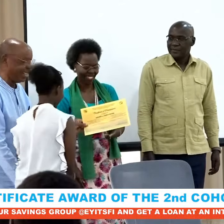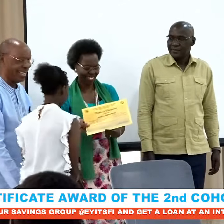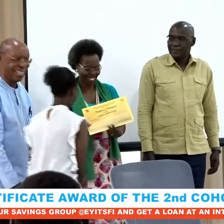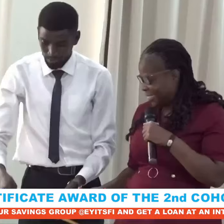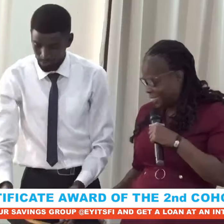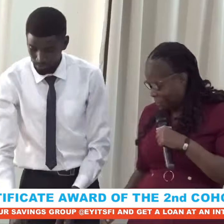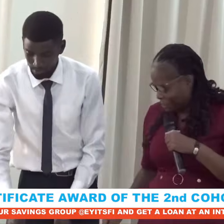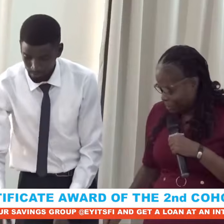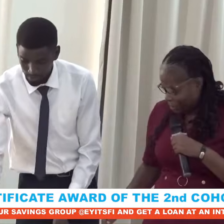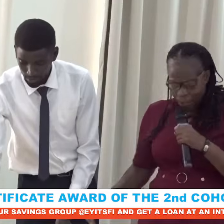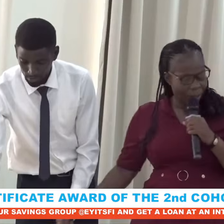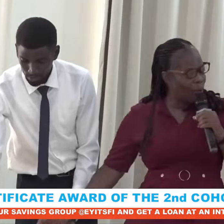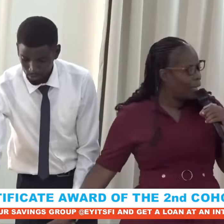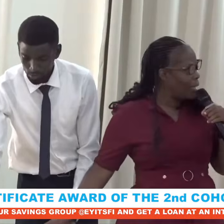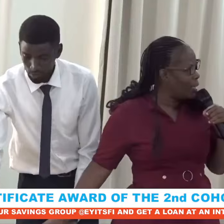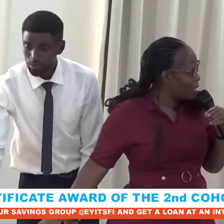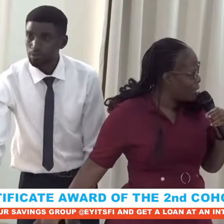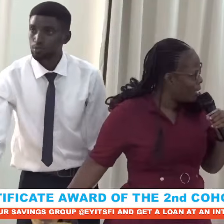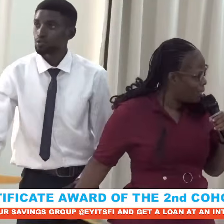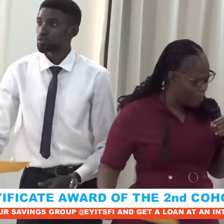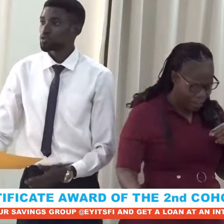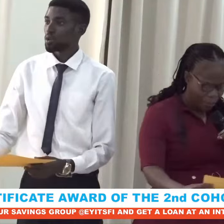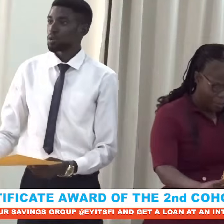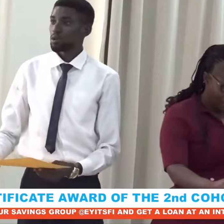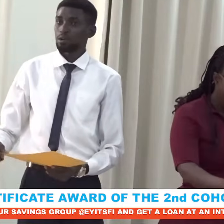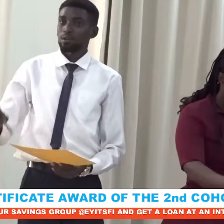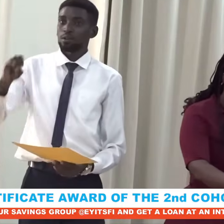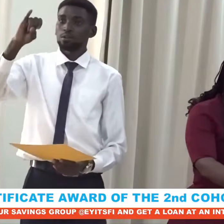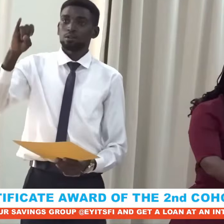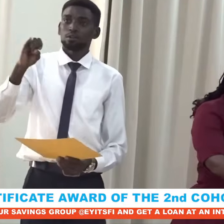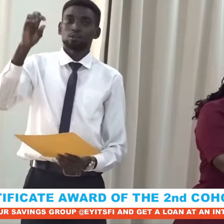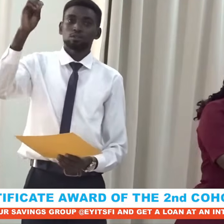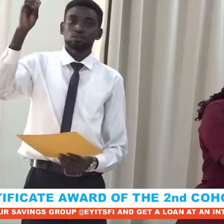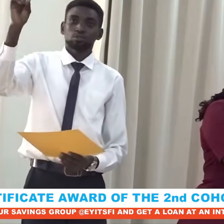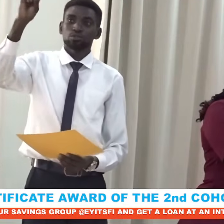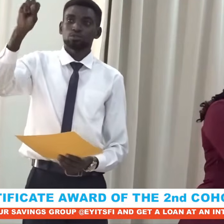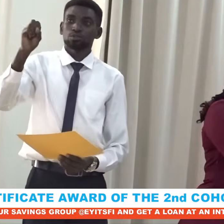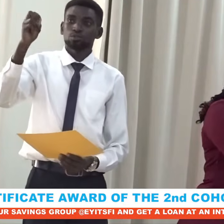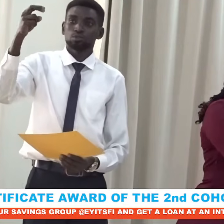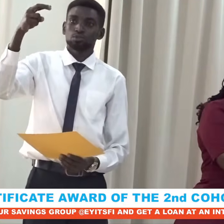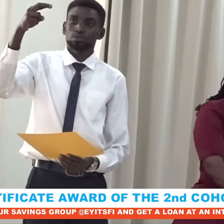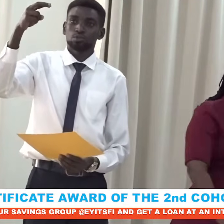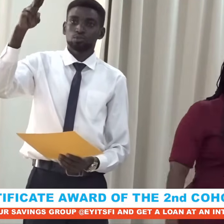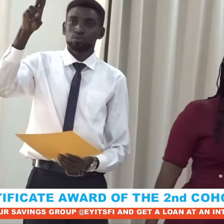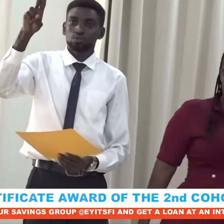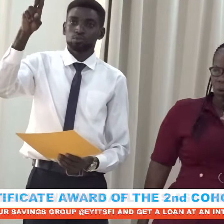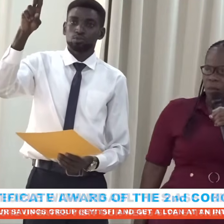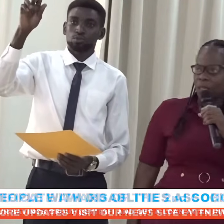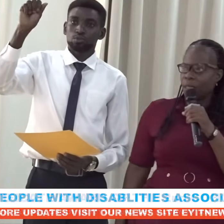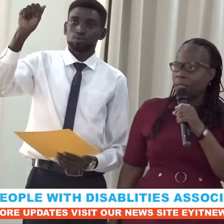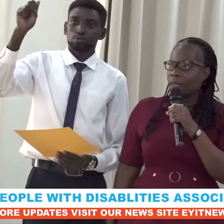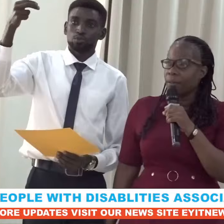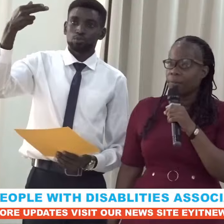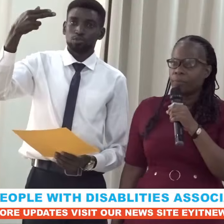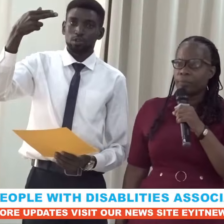Okay, I just see her, I think, somewhere else. Joseph